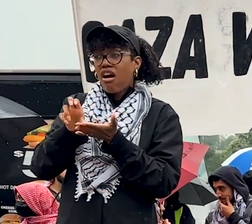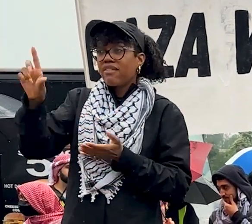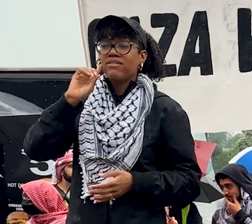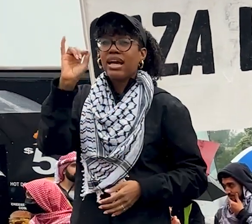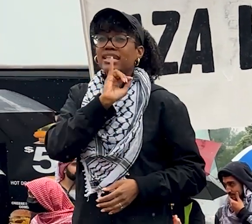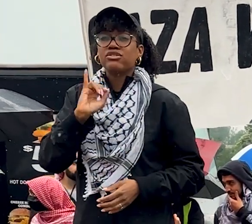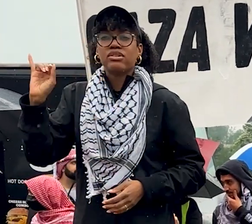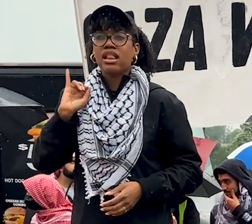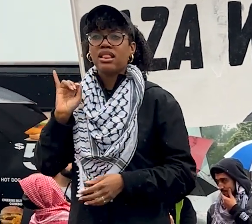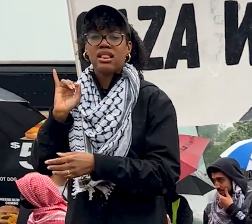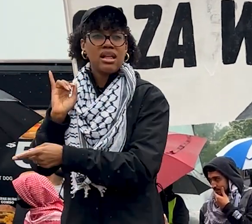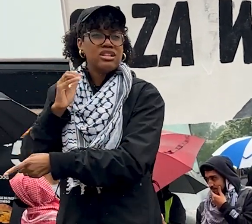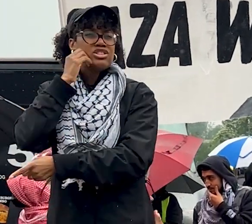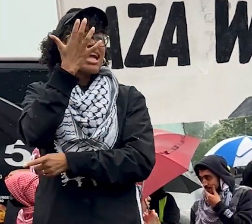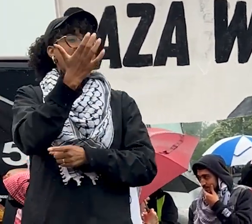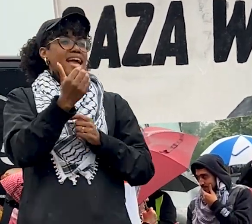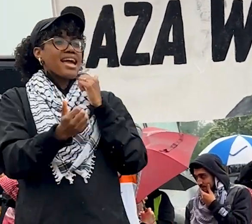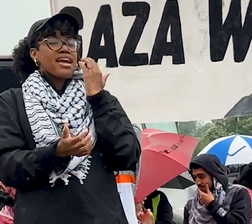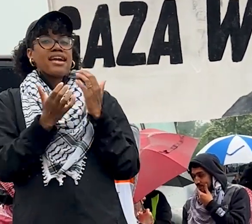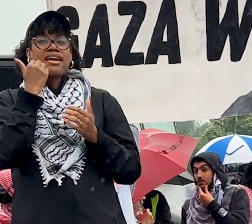Israel.